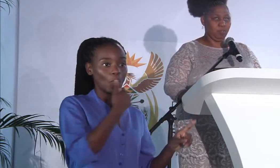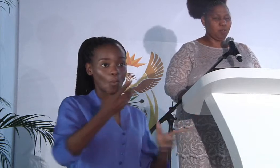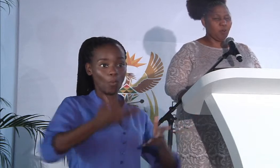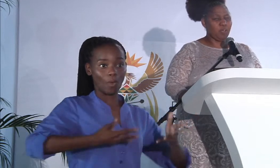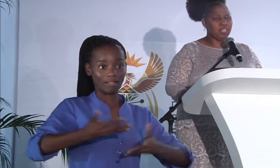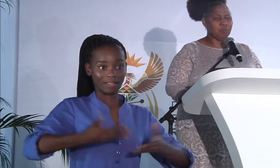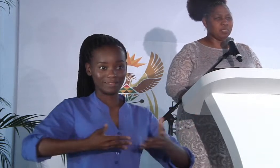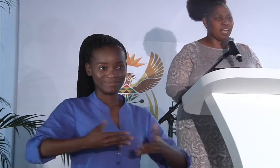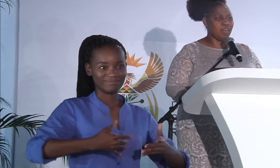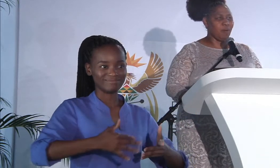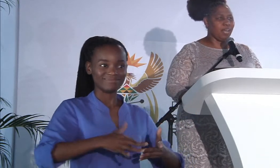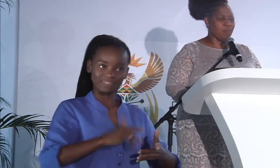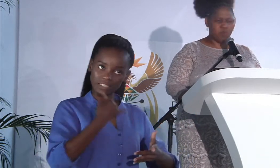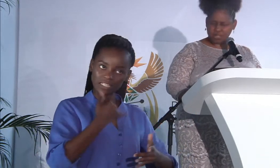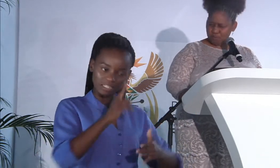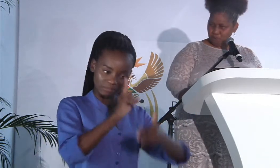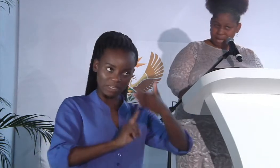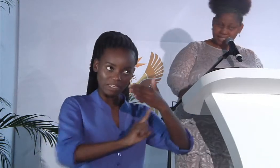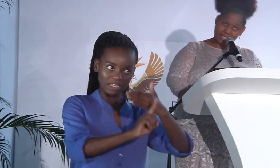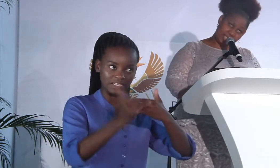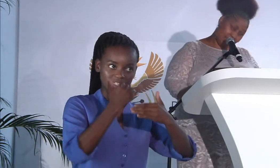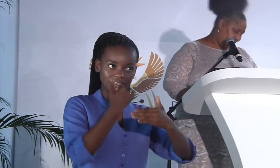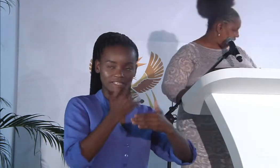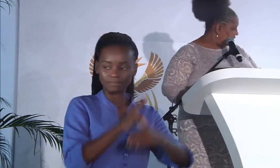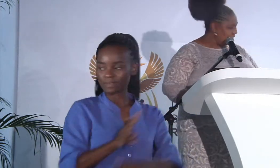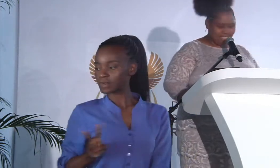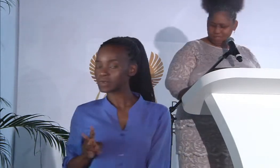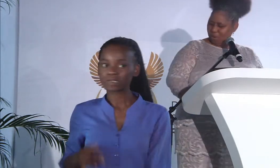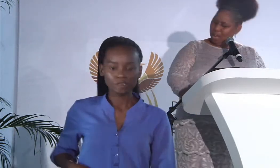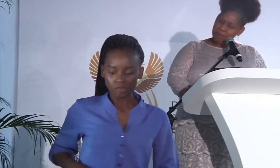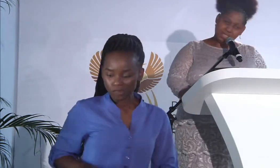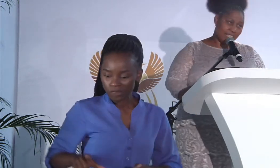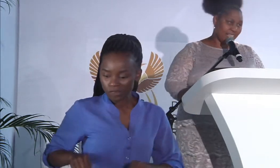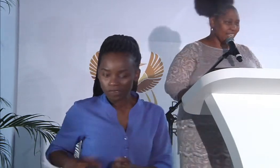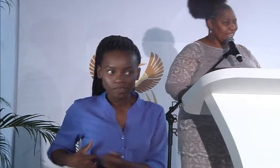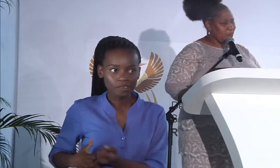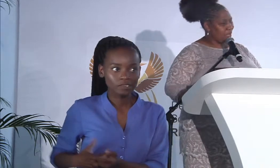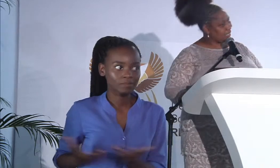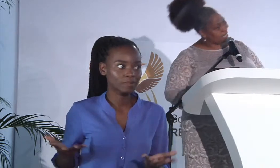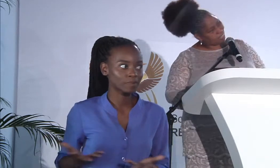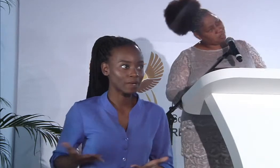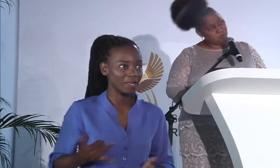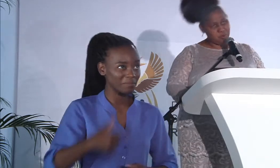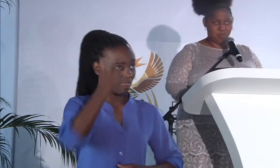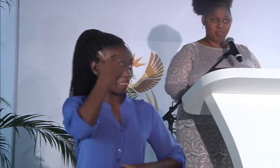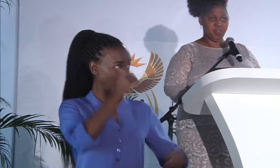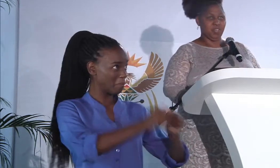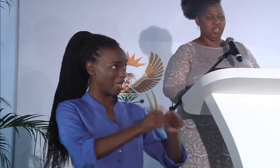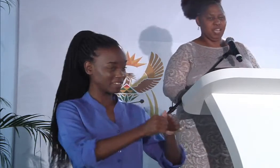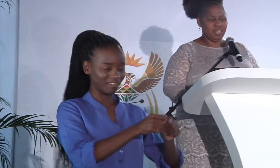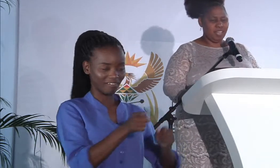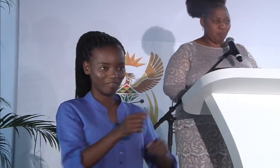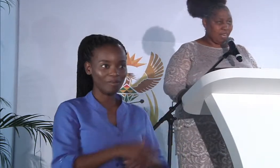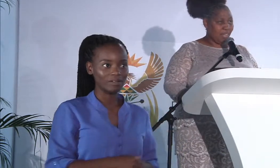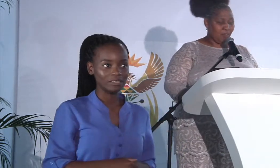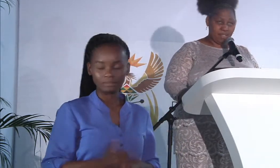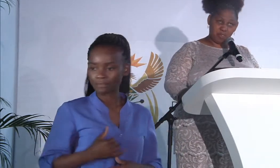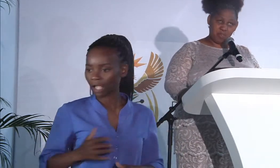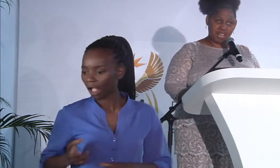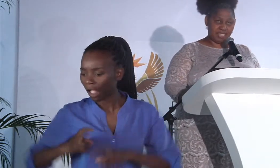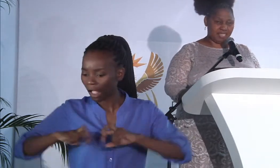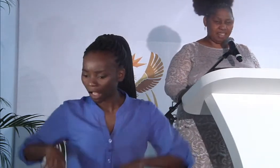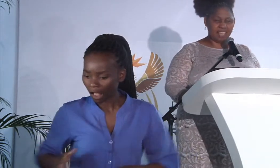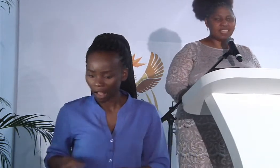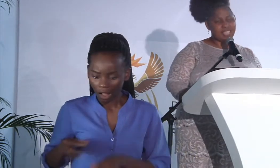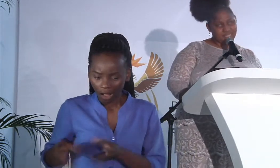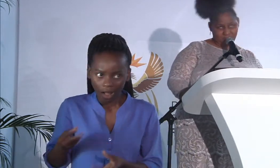you'll go in Mchana while I'm looking for my ticket. When I was thinking I'm better than you. And then when you andlula